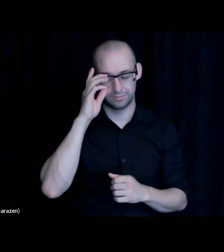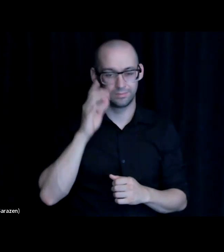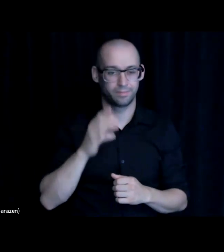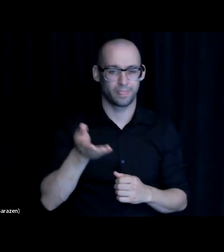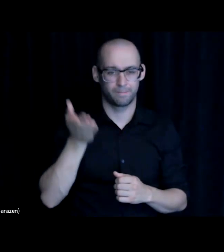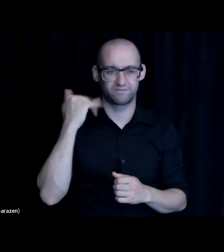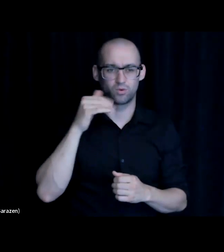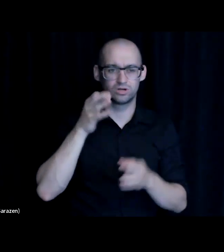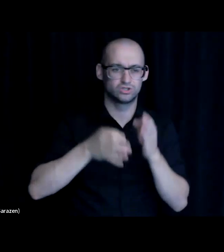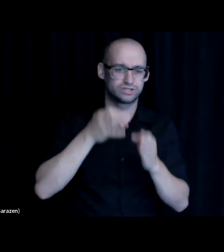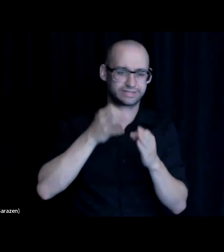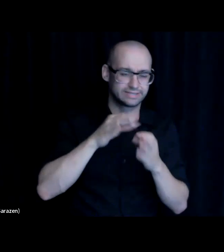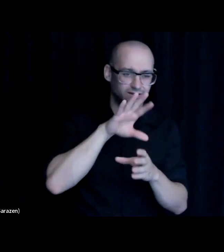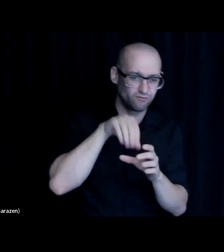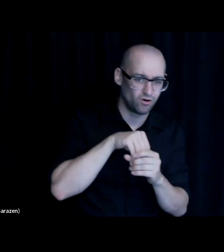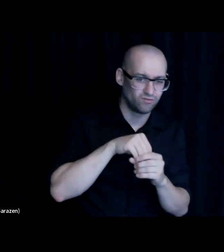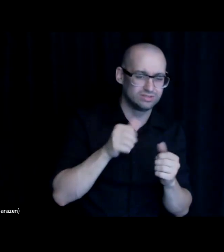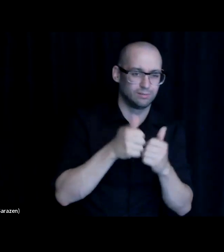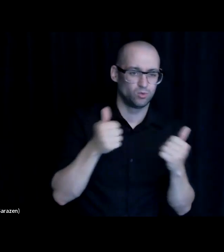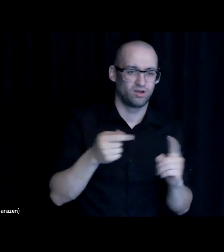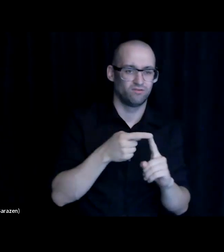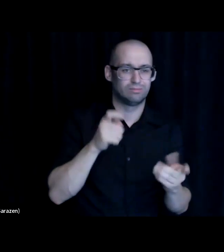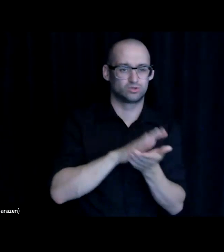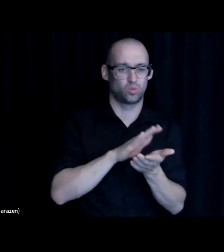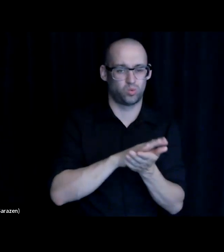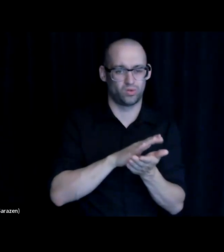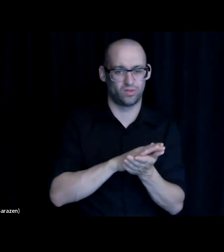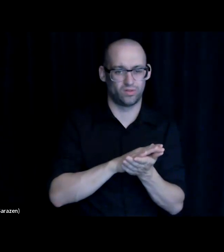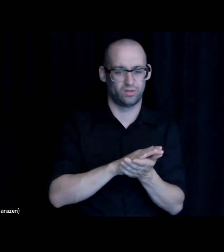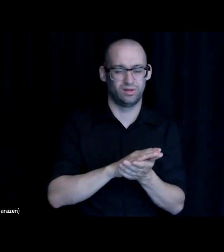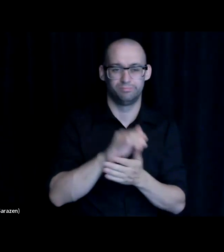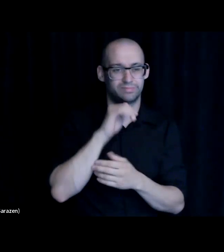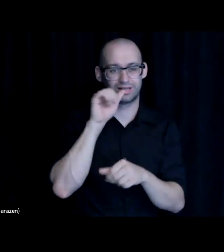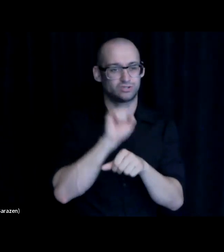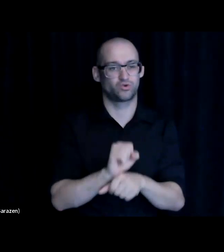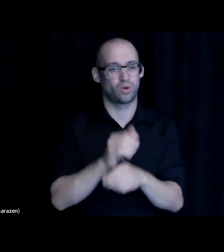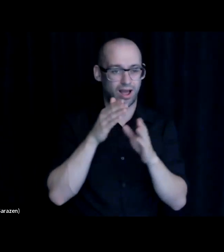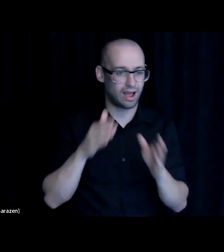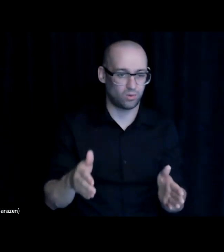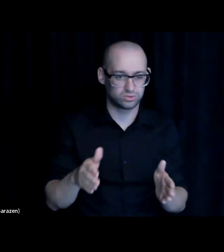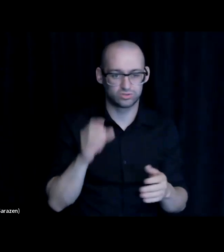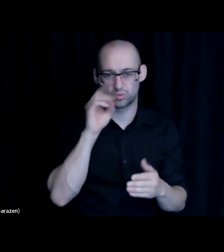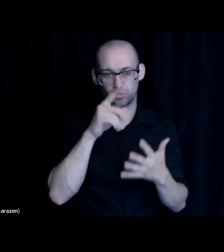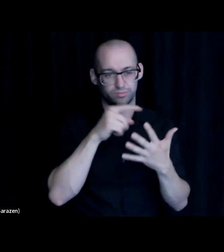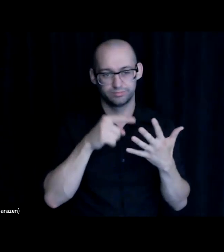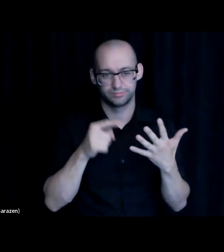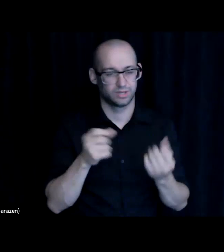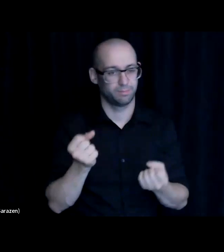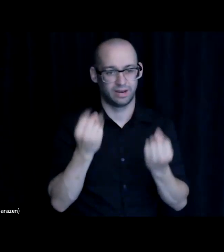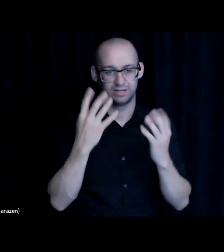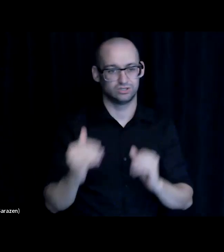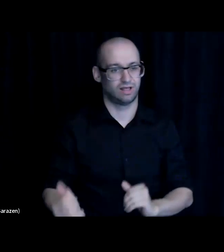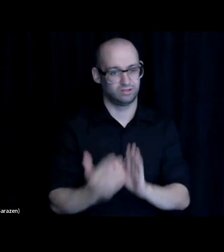engaged, separated from school in one way or another, insecurely housed, or experiencing some other significant